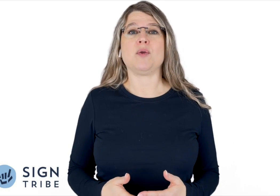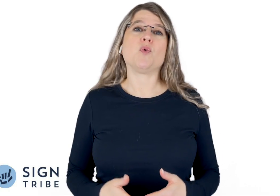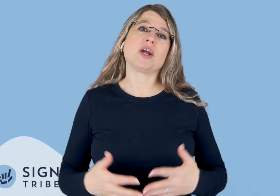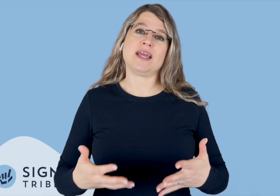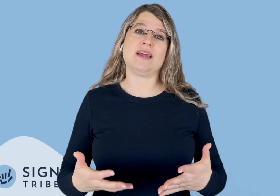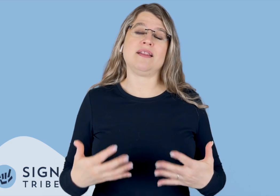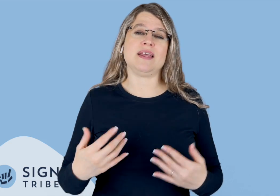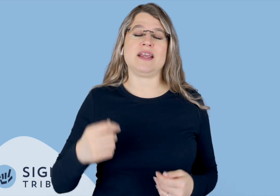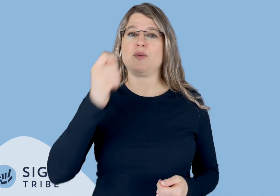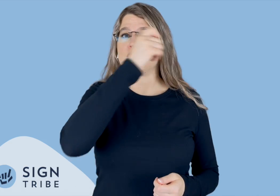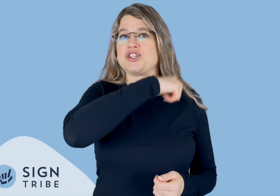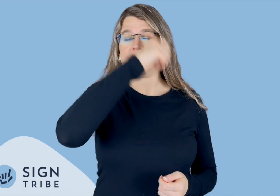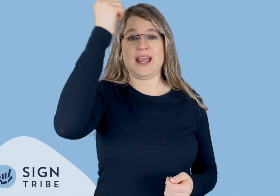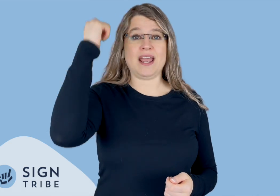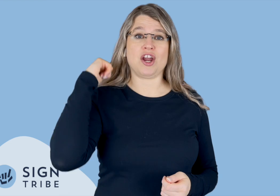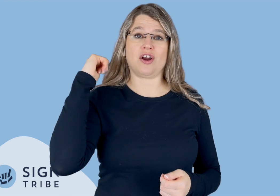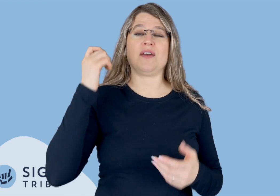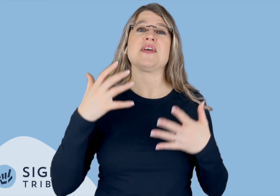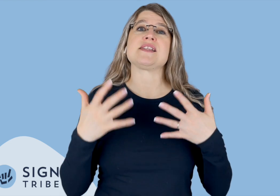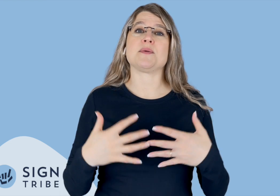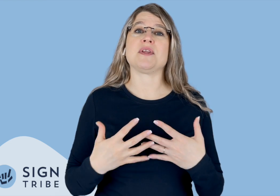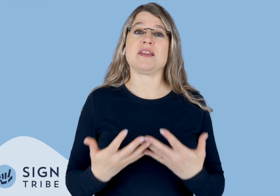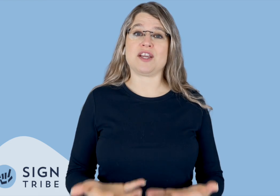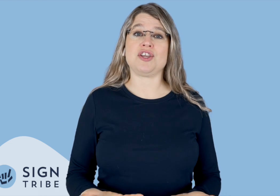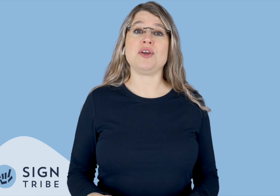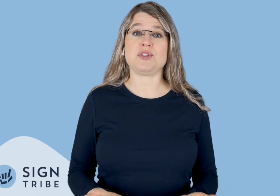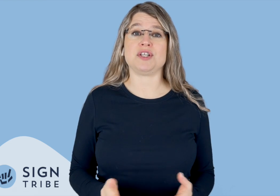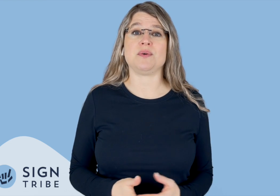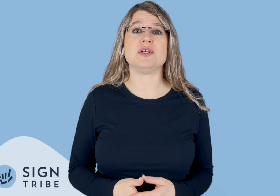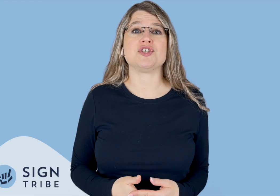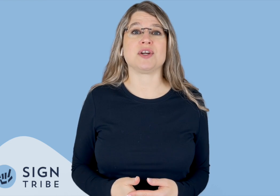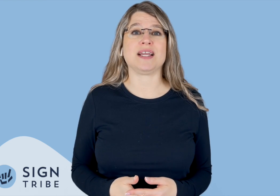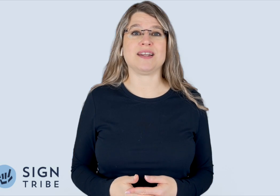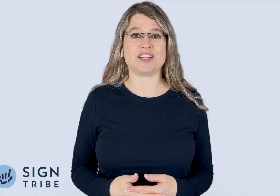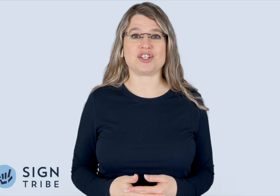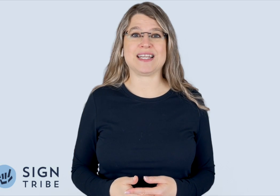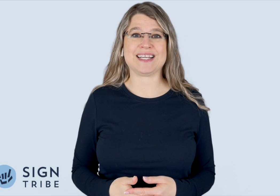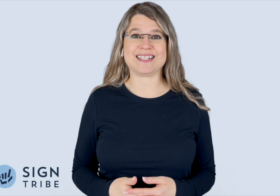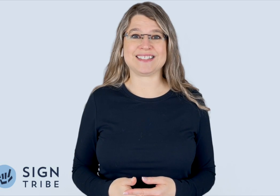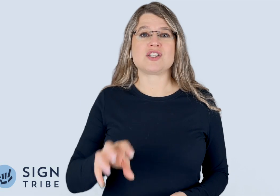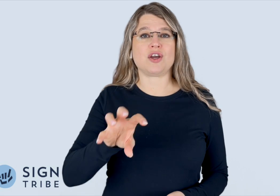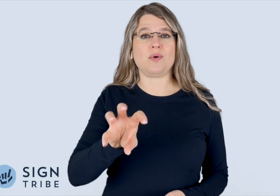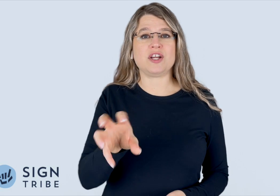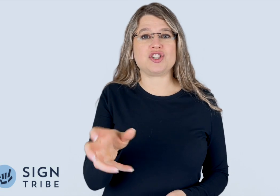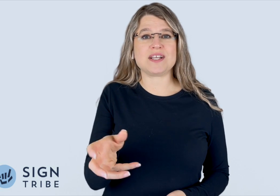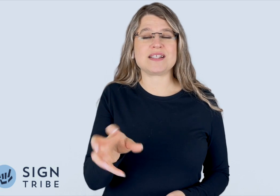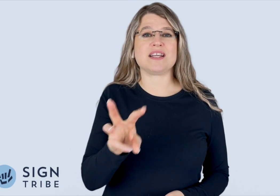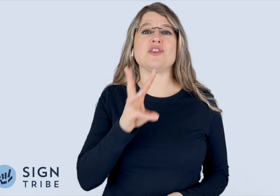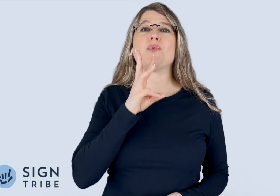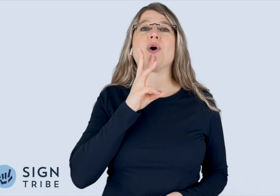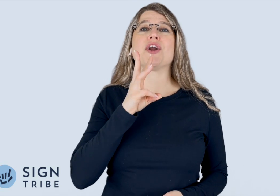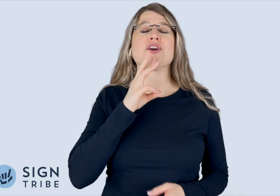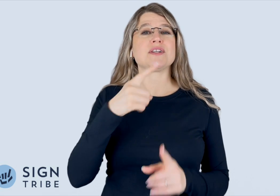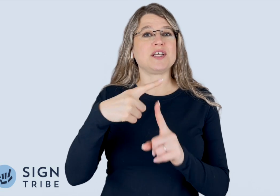work in the brushing hair if that's something that you do during conditioning. So adjusting the water